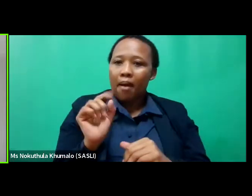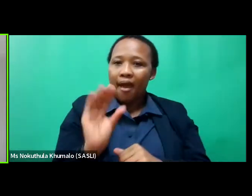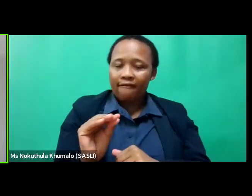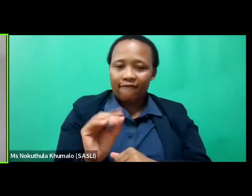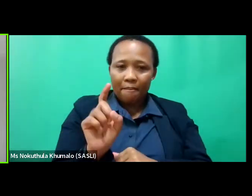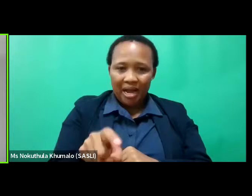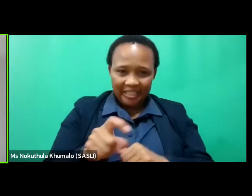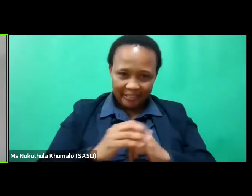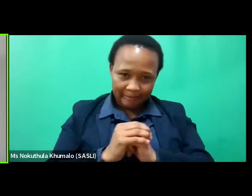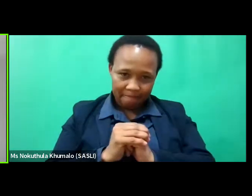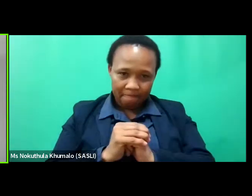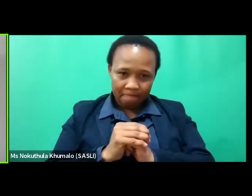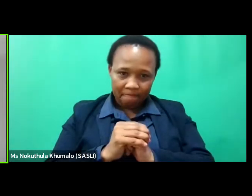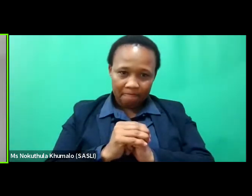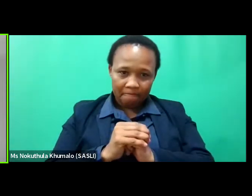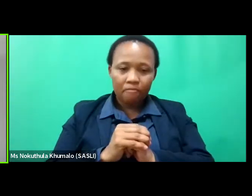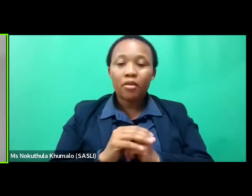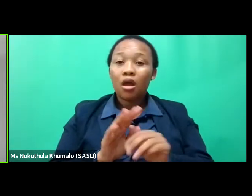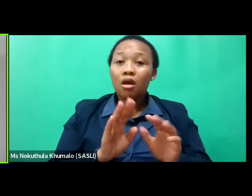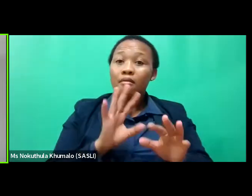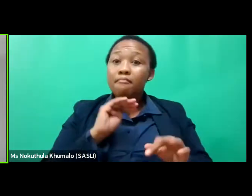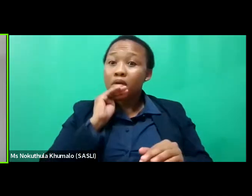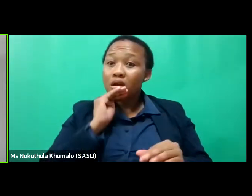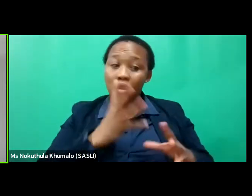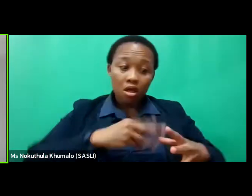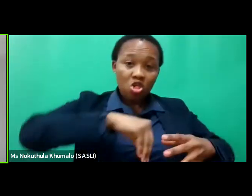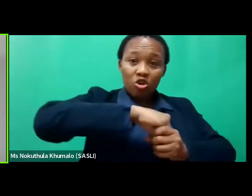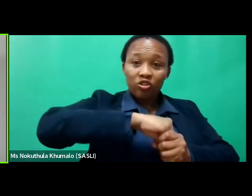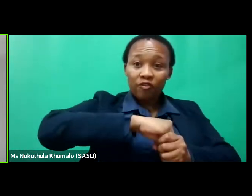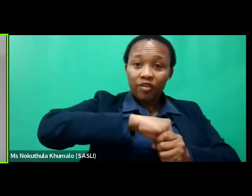not only inclusivity, but belonging